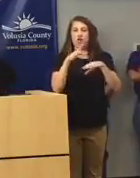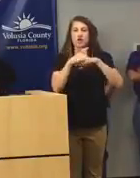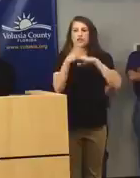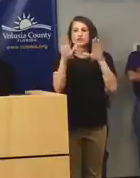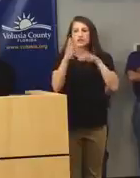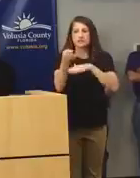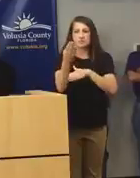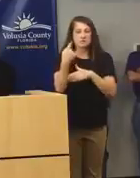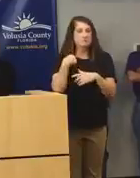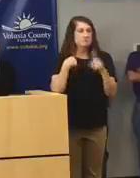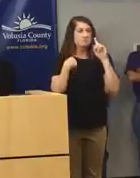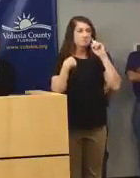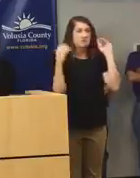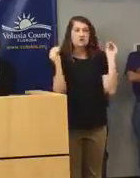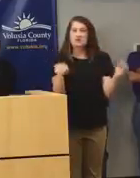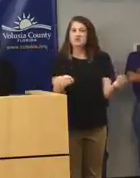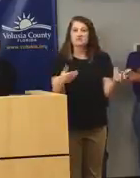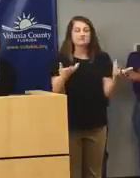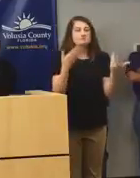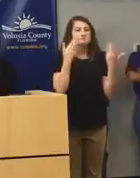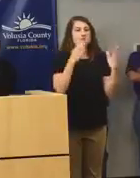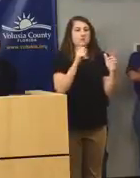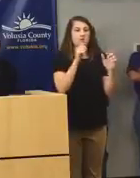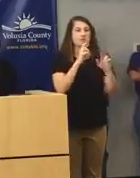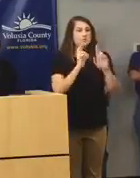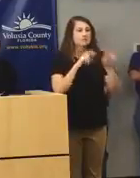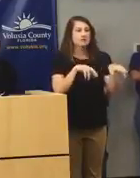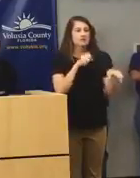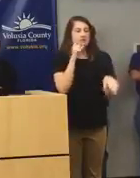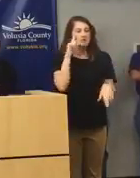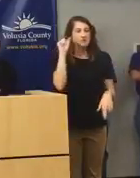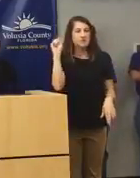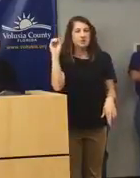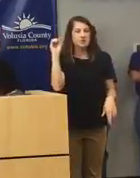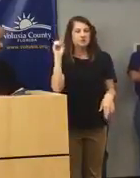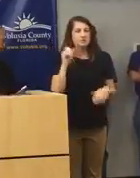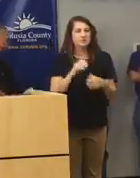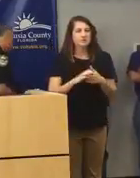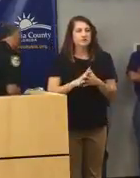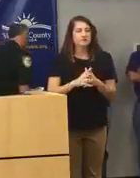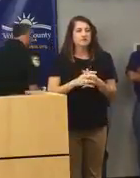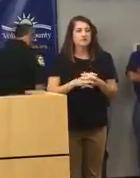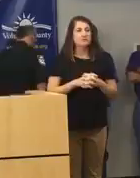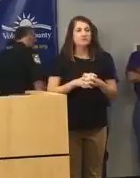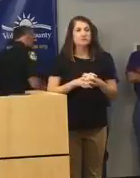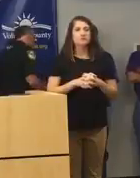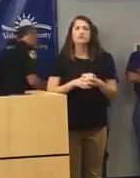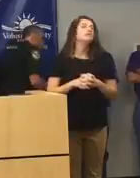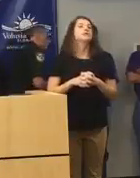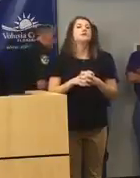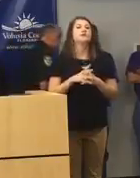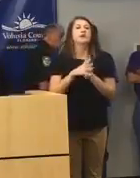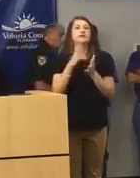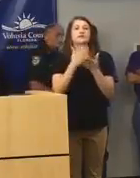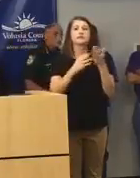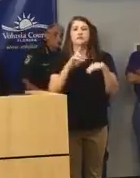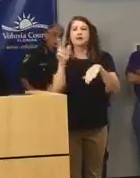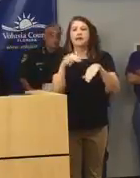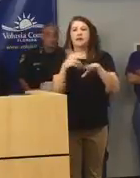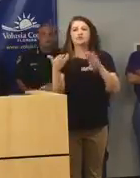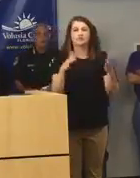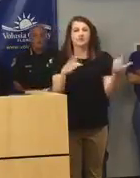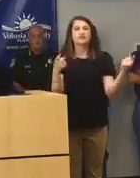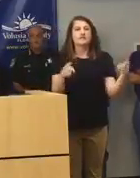I think. Don't know anything about Okay. it. We didn't respond to that, I can tell you that. Okay. There have been some natural deaths,